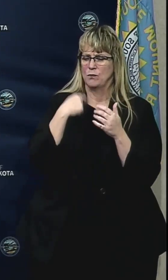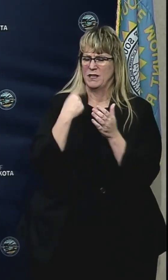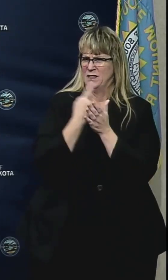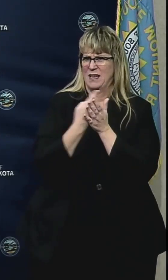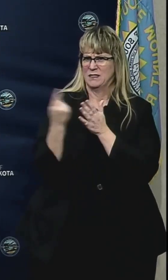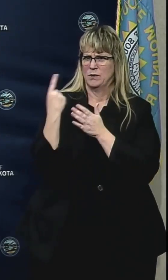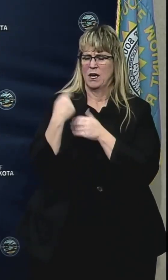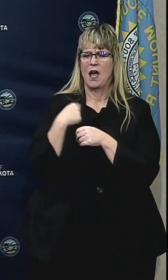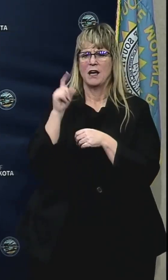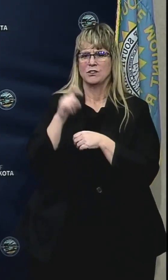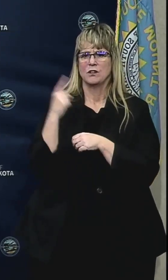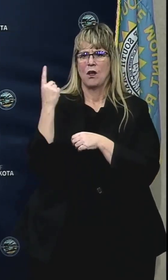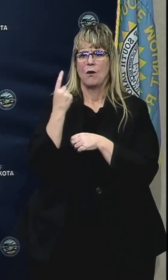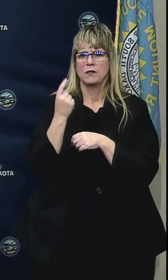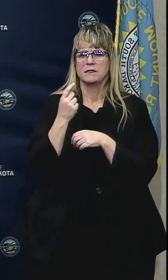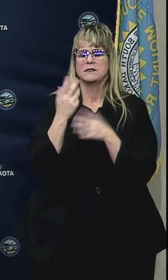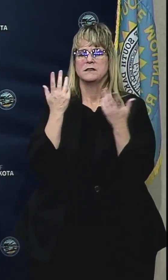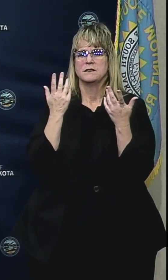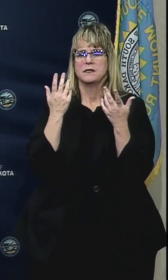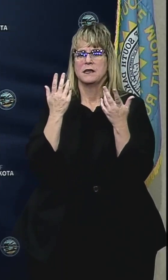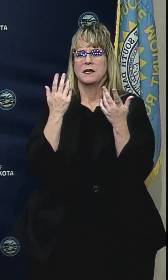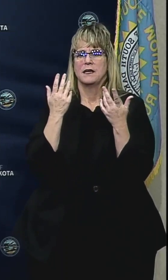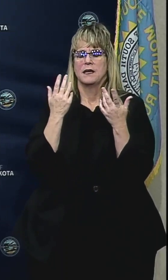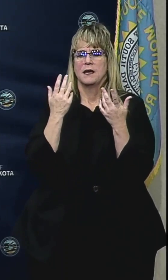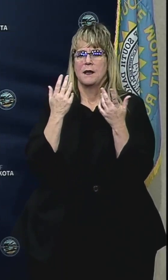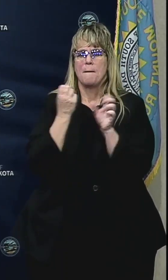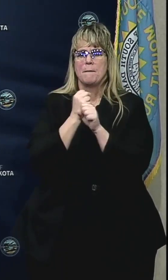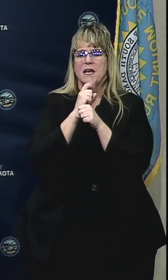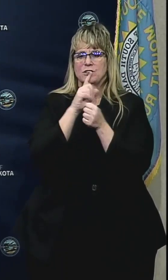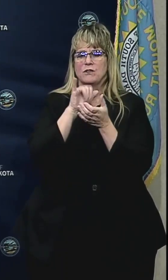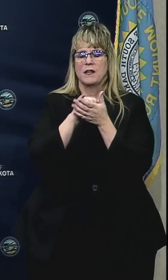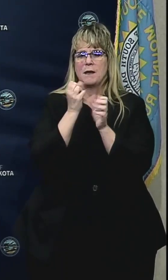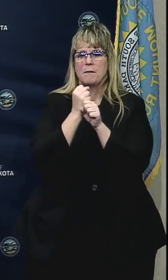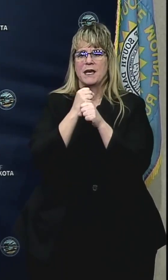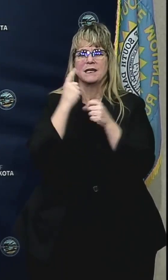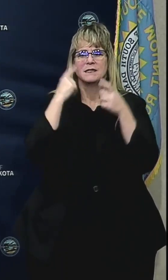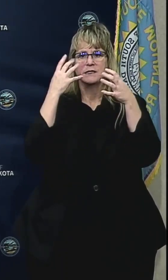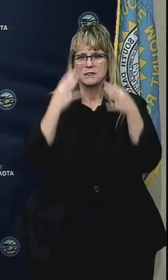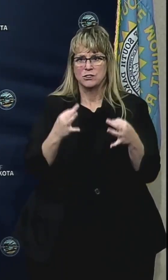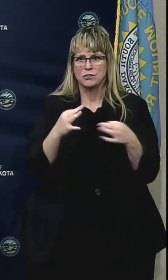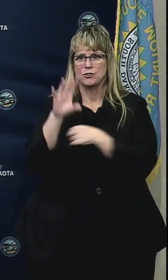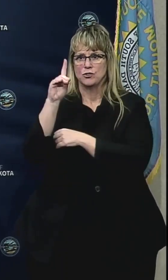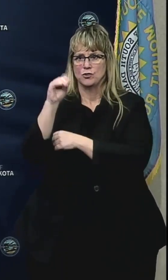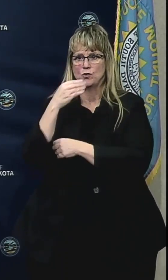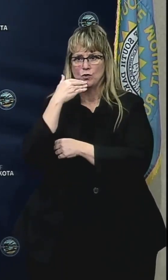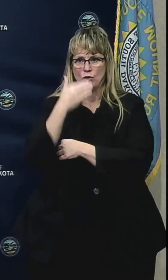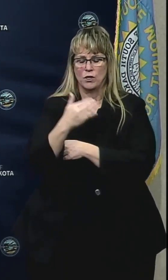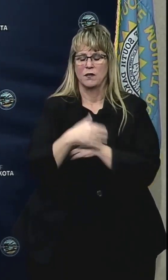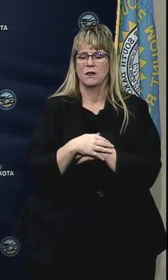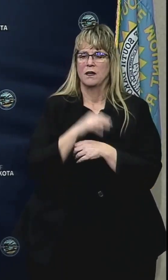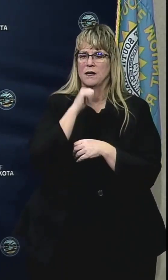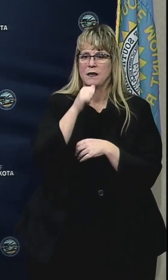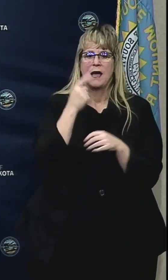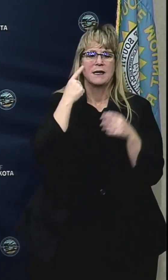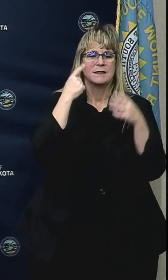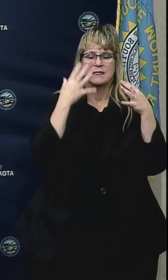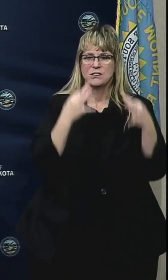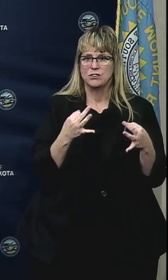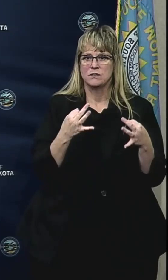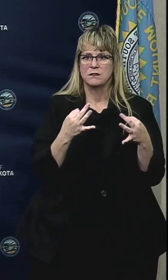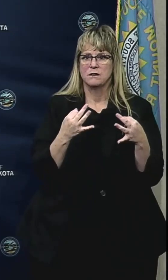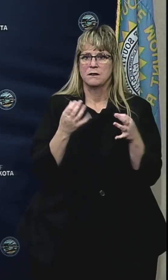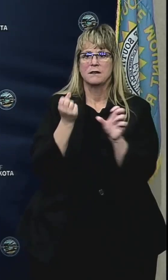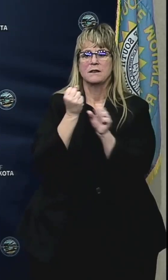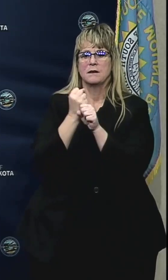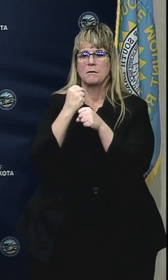that I should always keep my eye on the ball and make sure that I'm making decisions to actually do good, not make decisions that just make